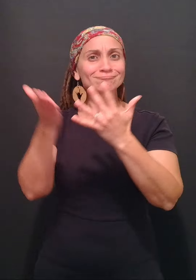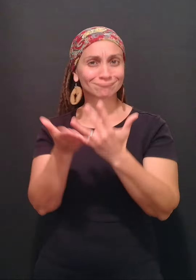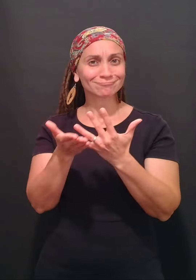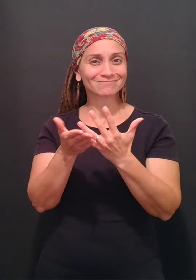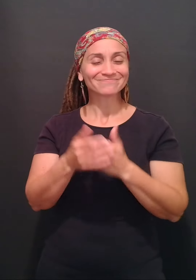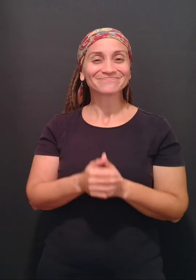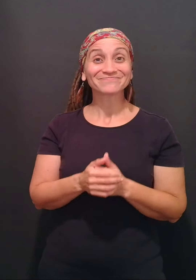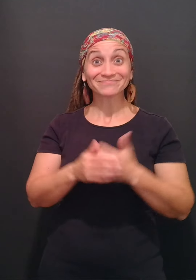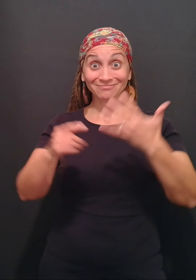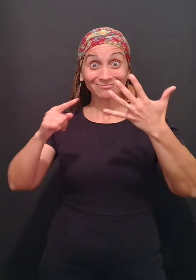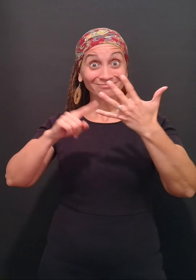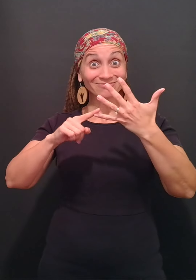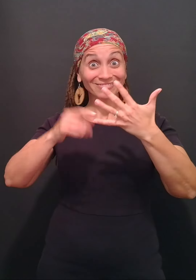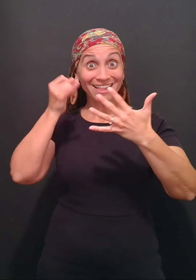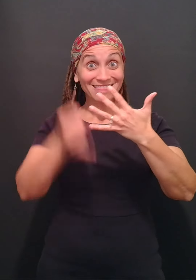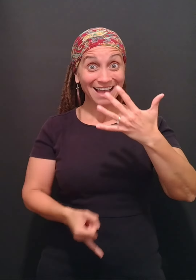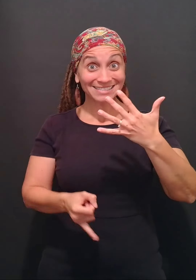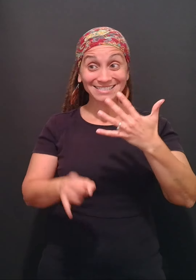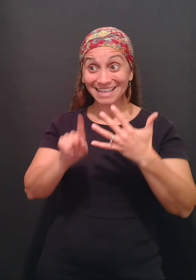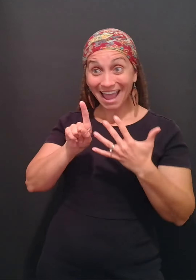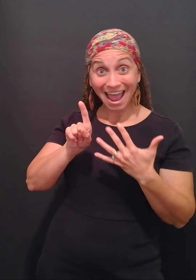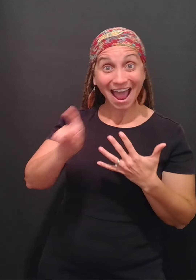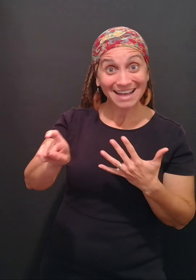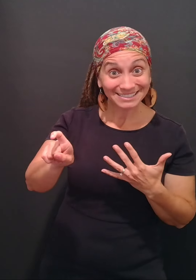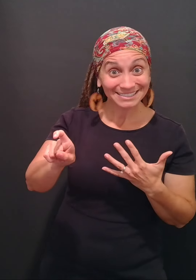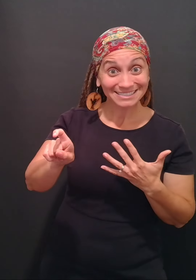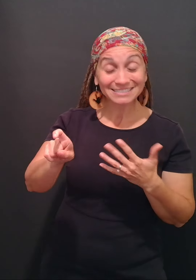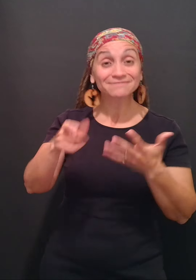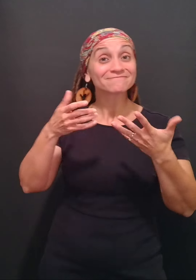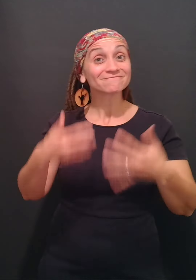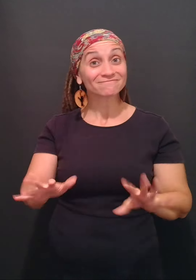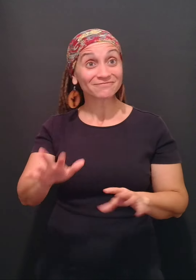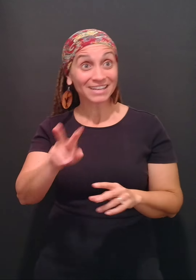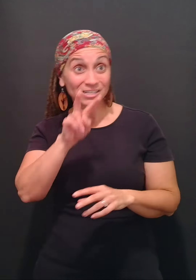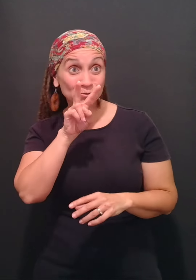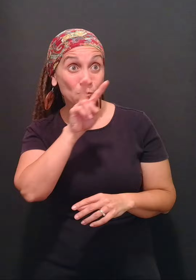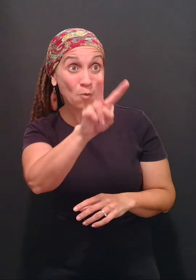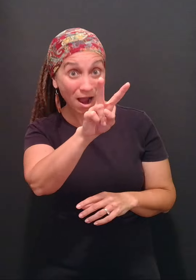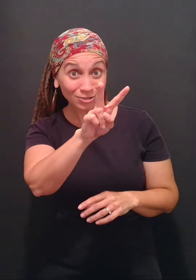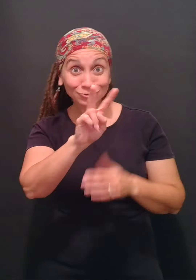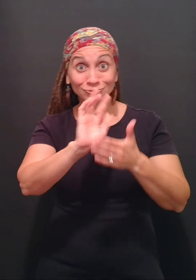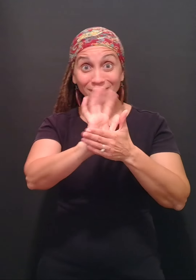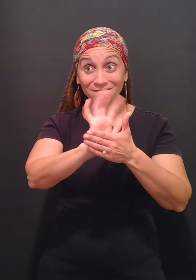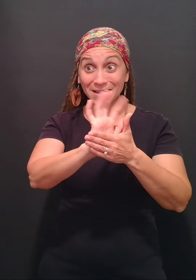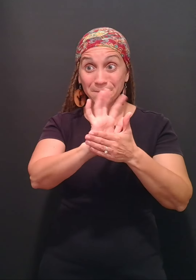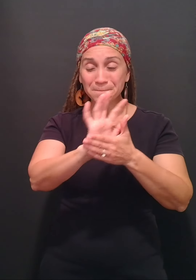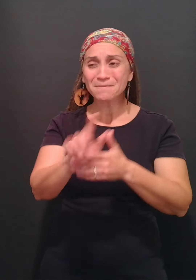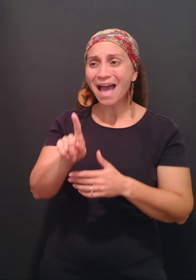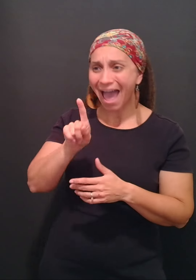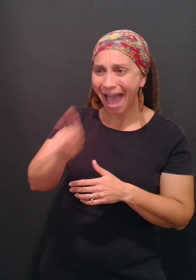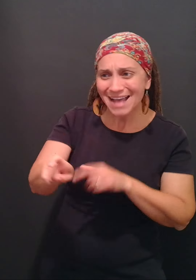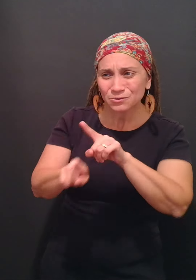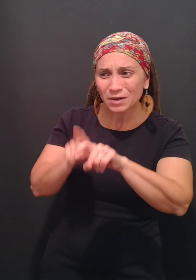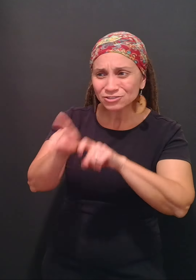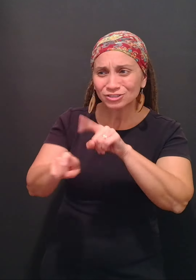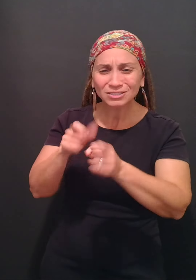that same format. The last step after watching the resource is to